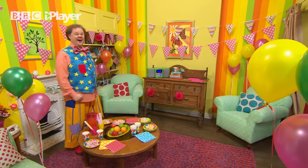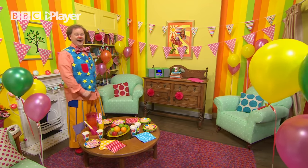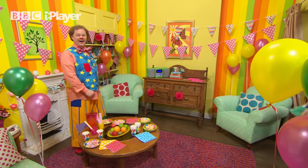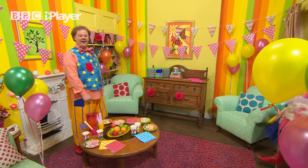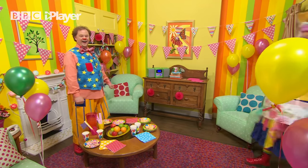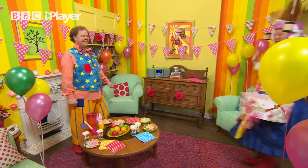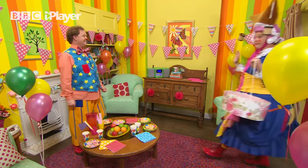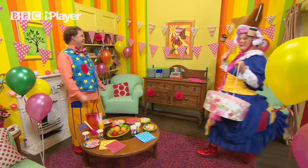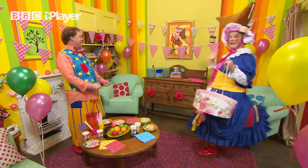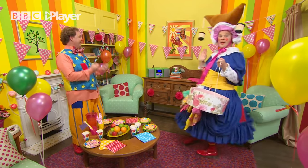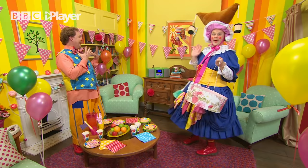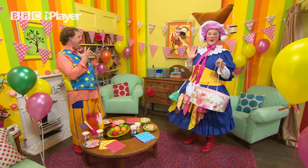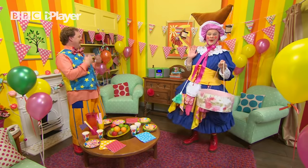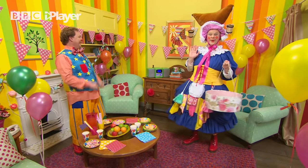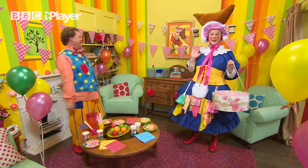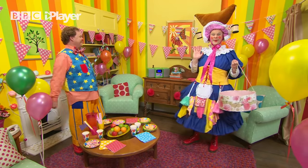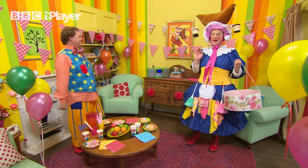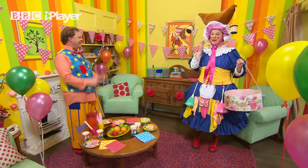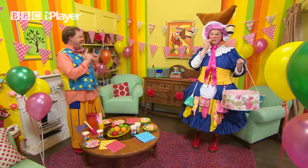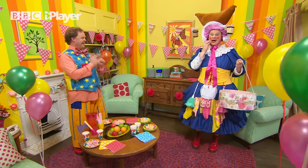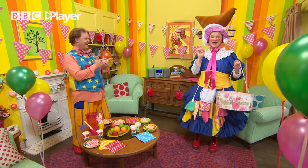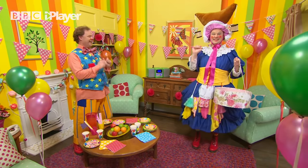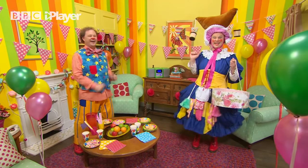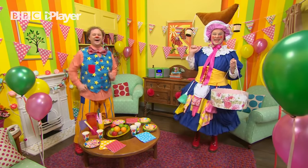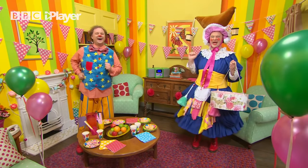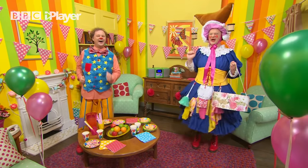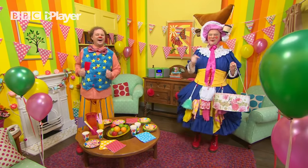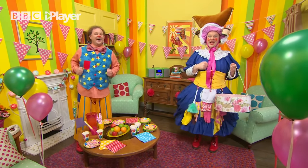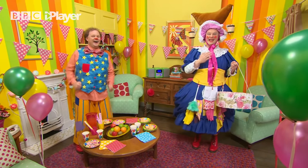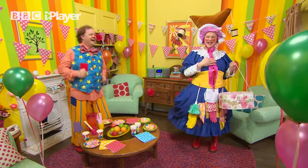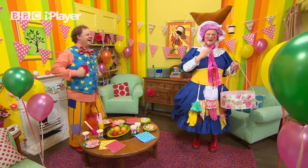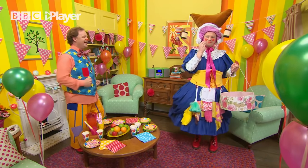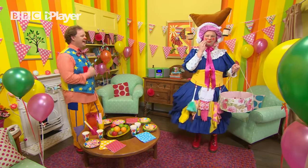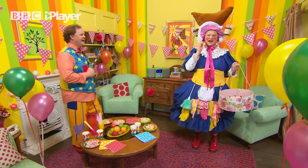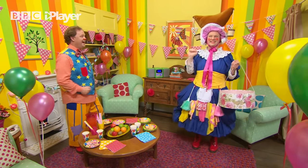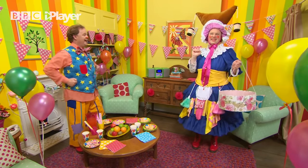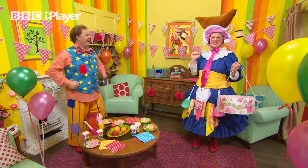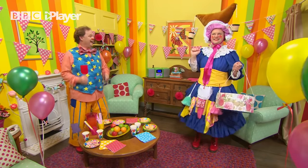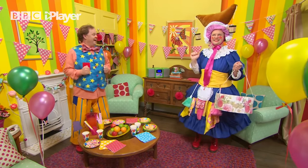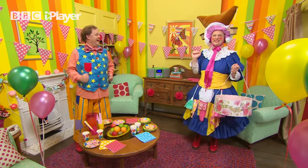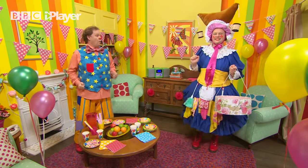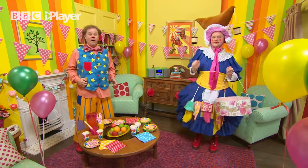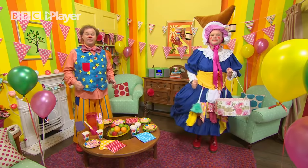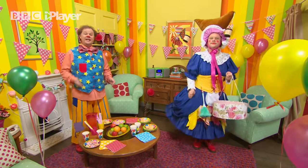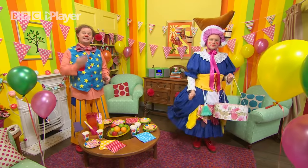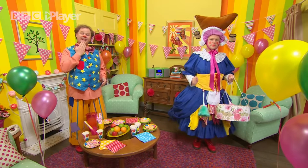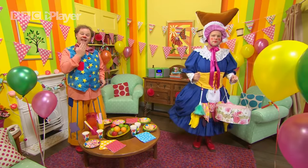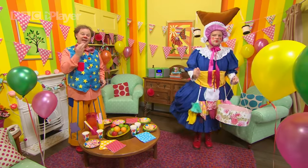oh surprise a party oh i love parties well it's a thank